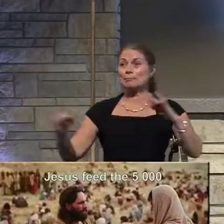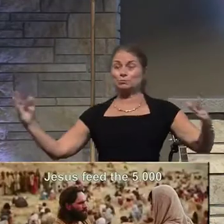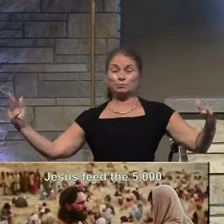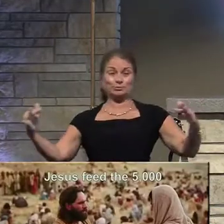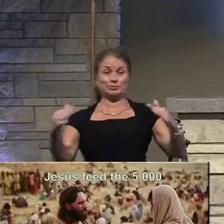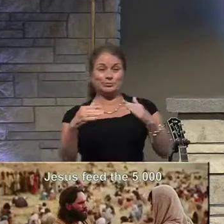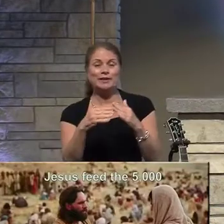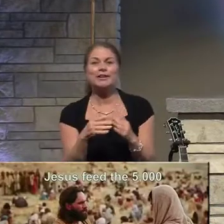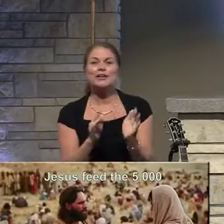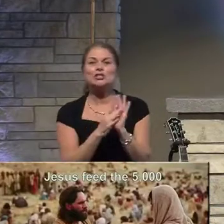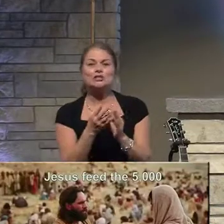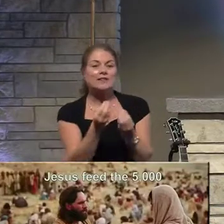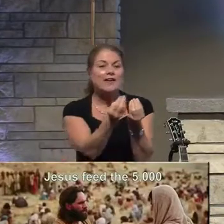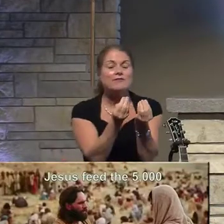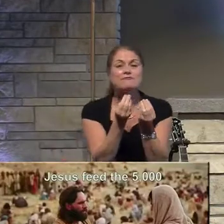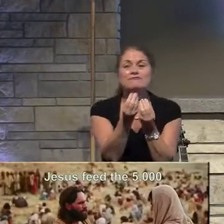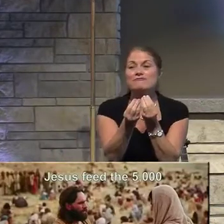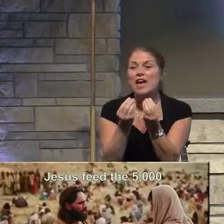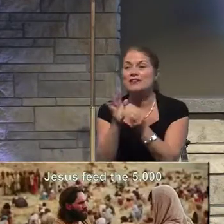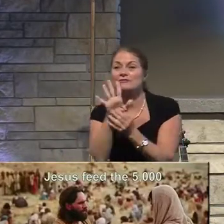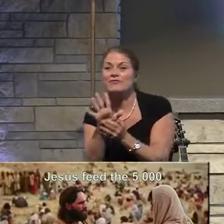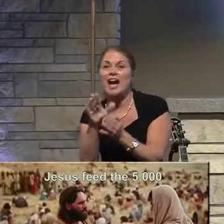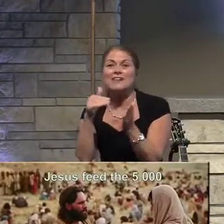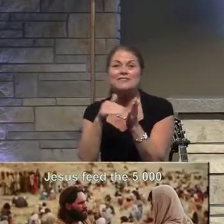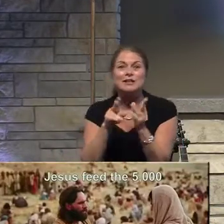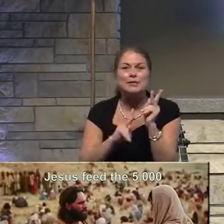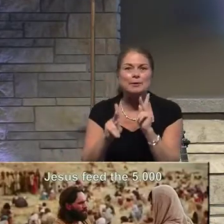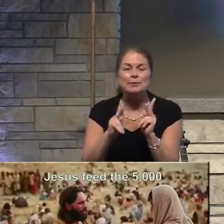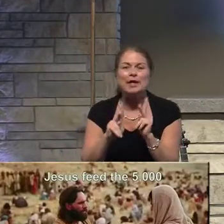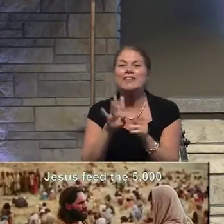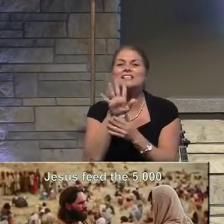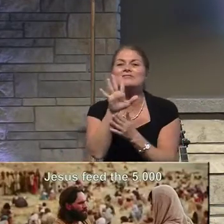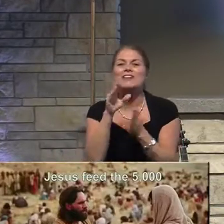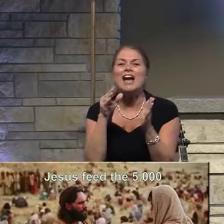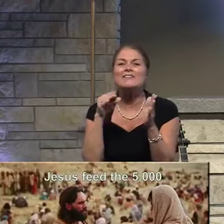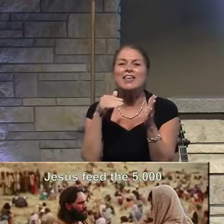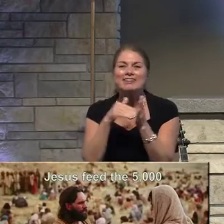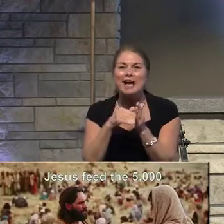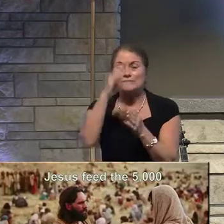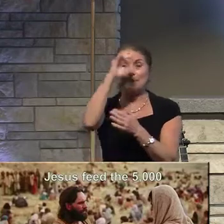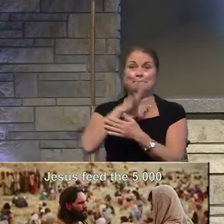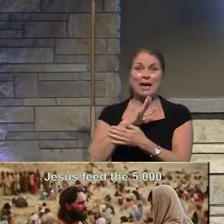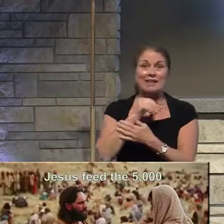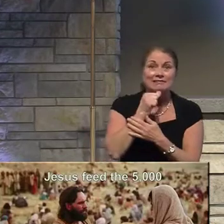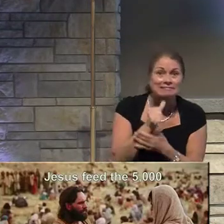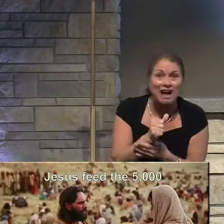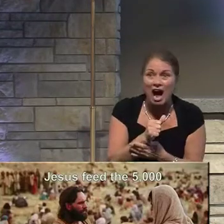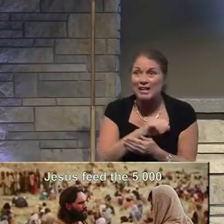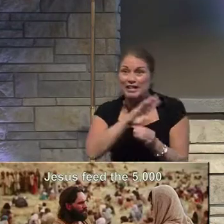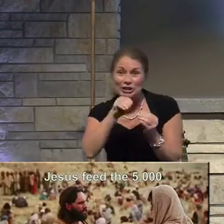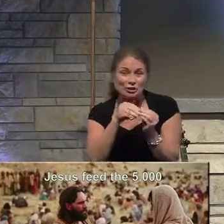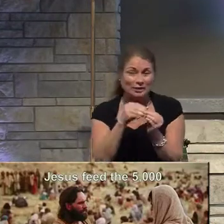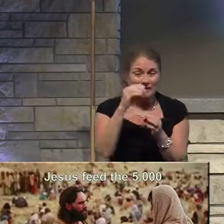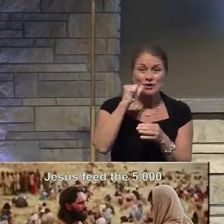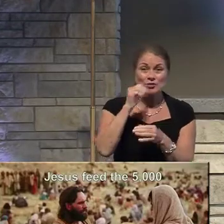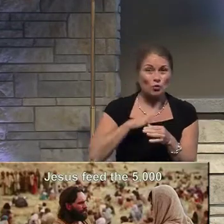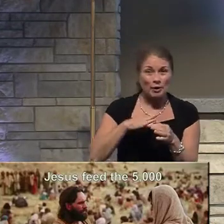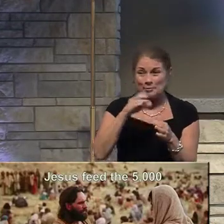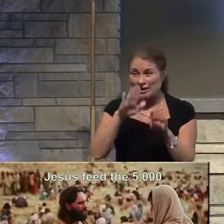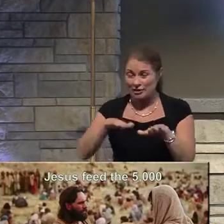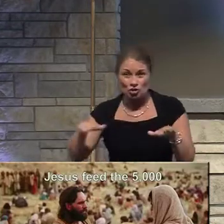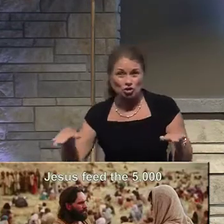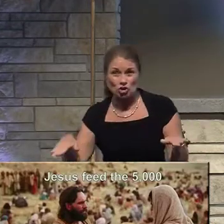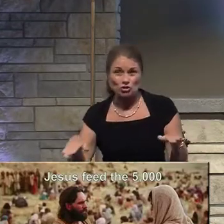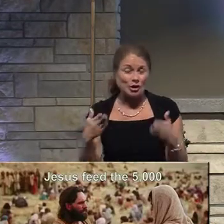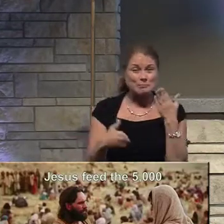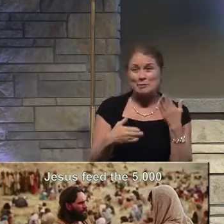the 5,000, and that's 5,000 men, not counting the women and the children. Jesus could have fed as many as 15